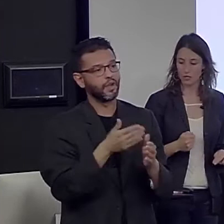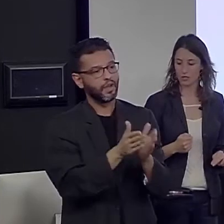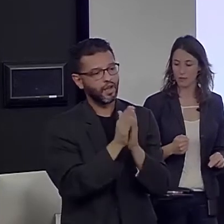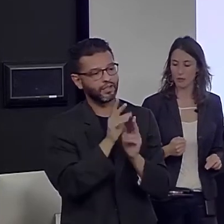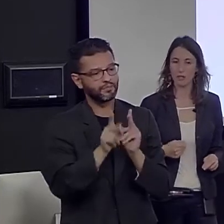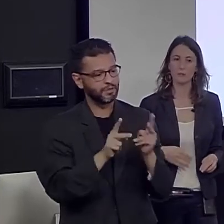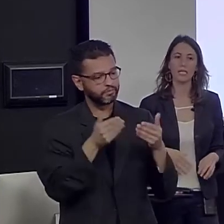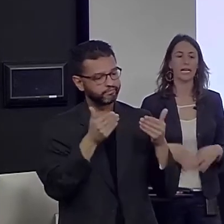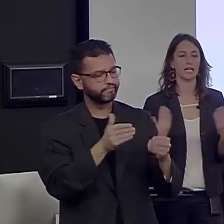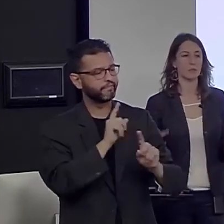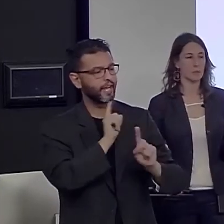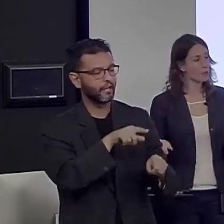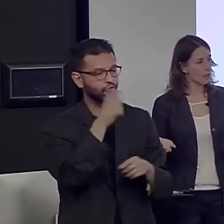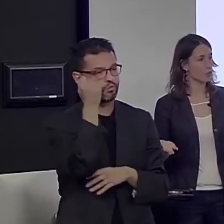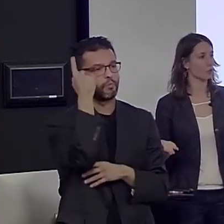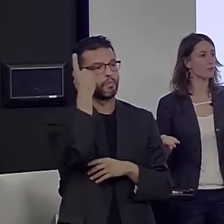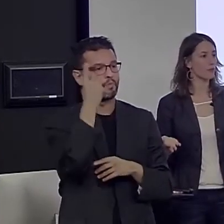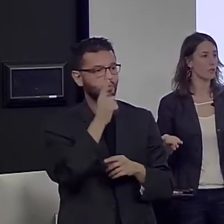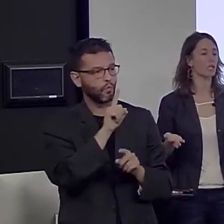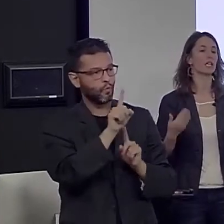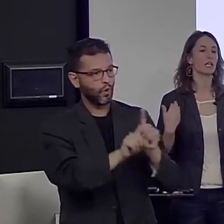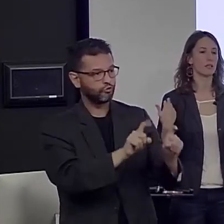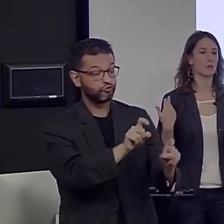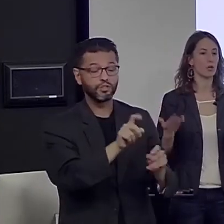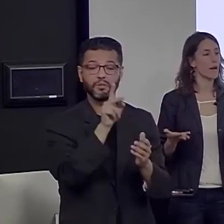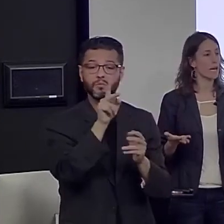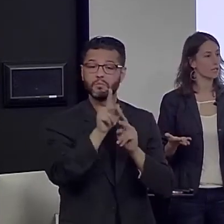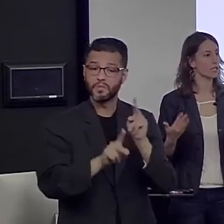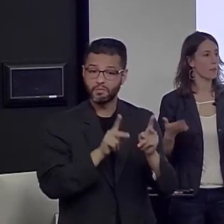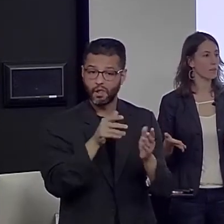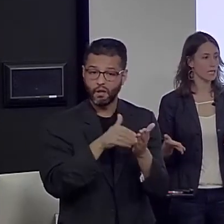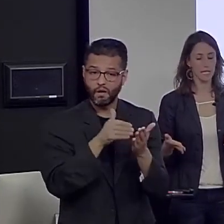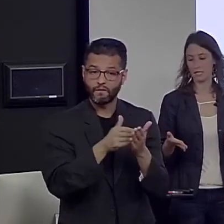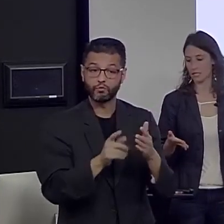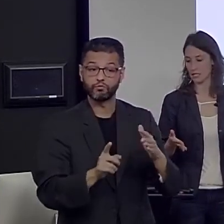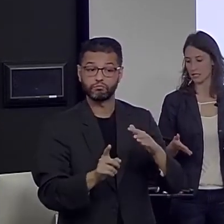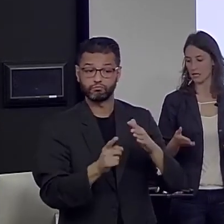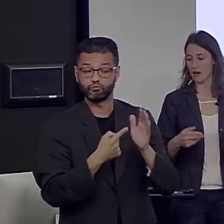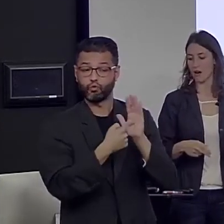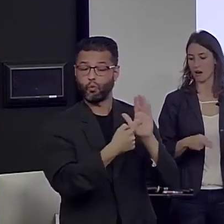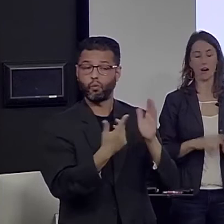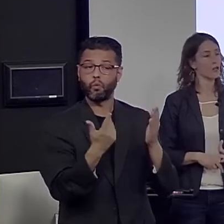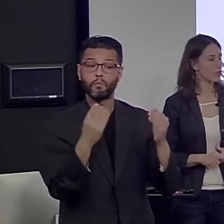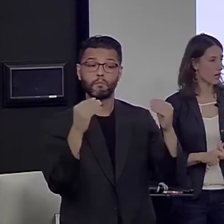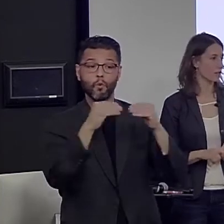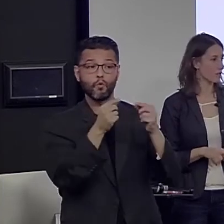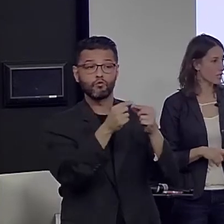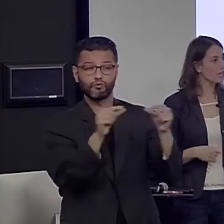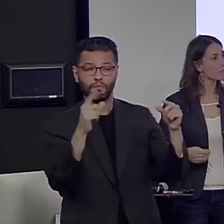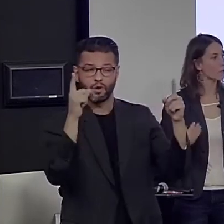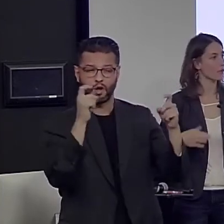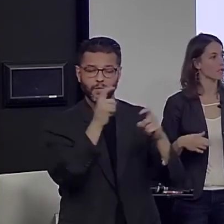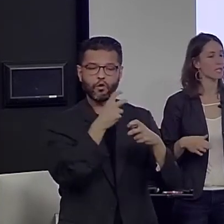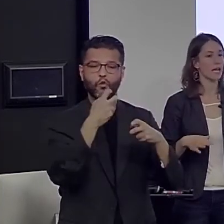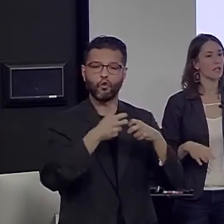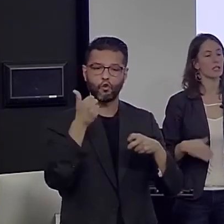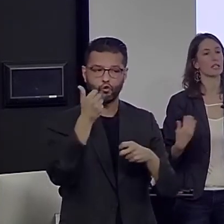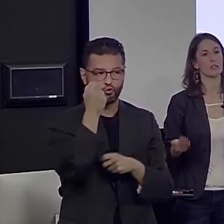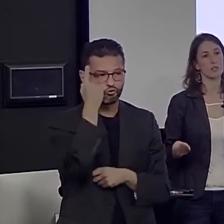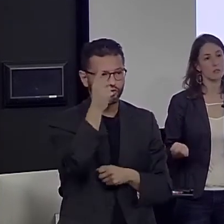comprehension questions about them. And as people have shown before, the more grammatically complex sentences are harder to understand, people